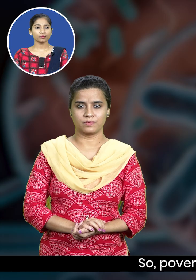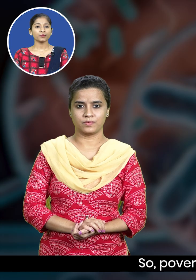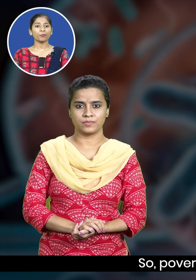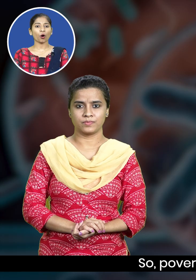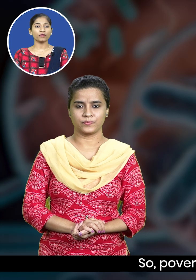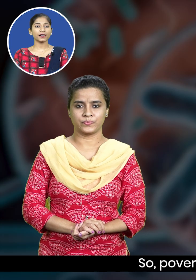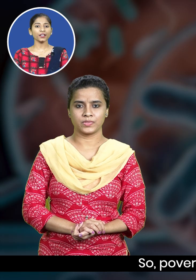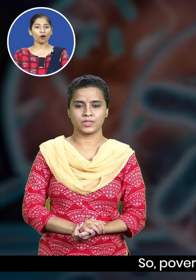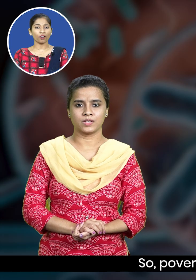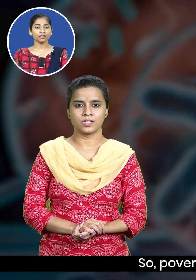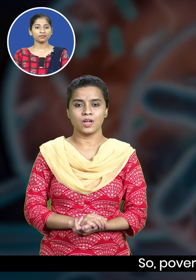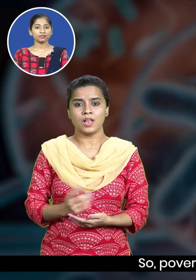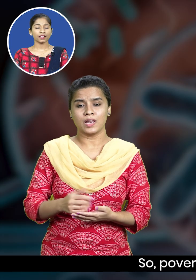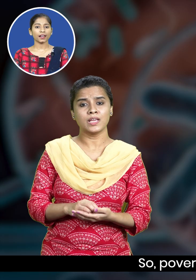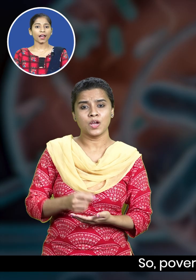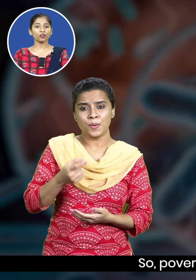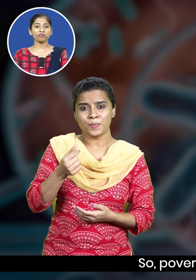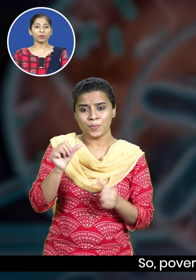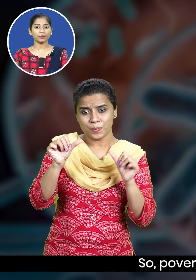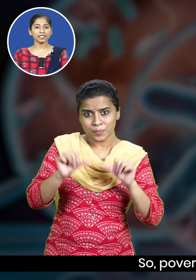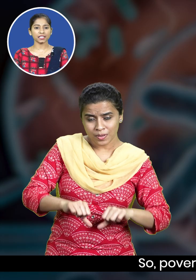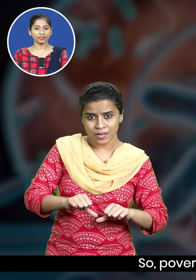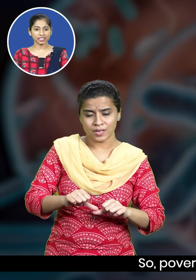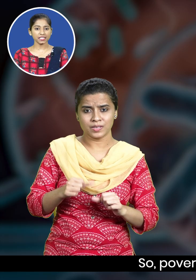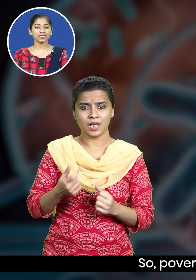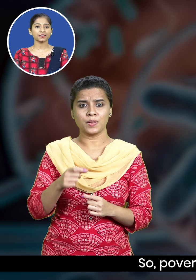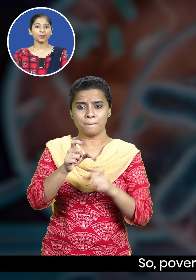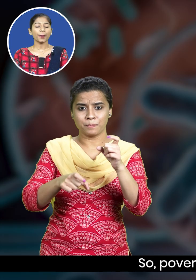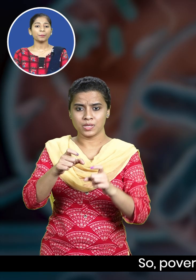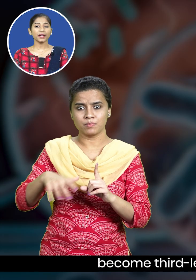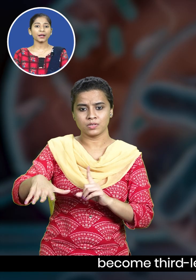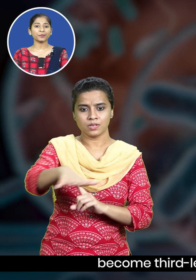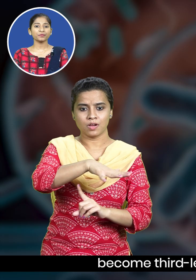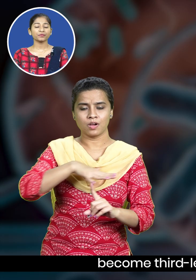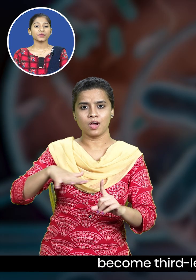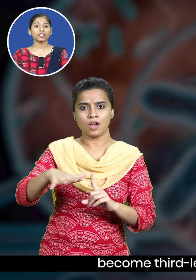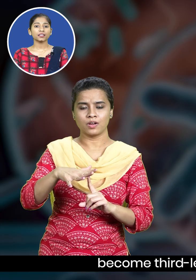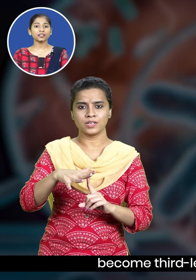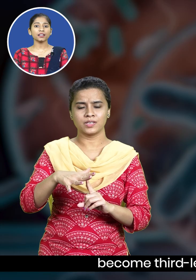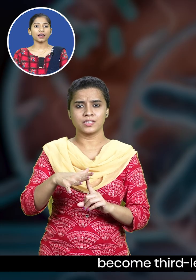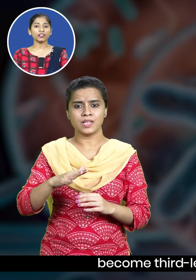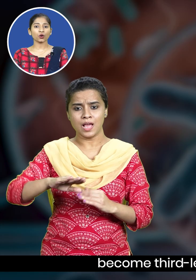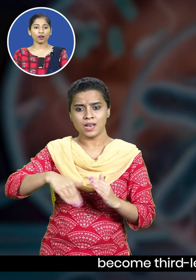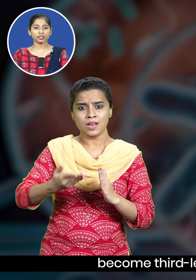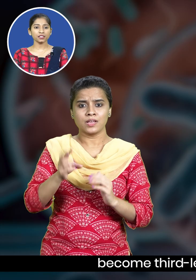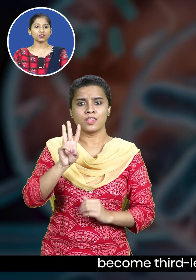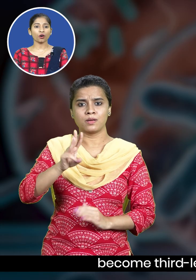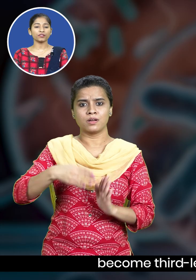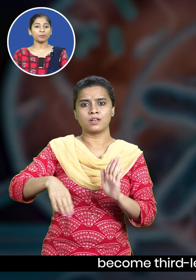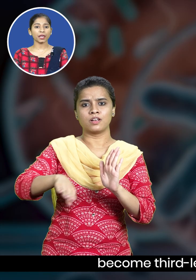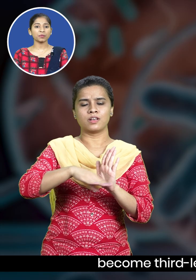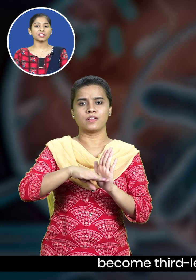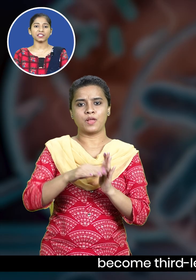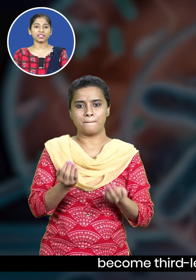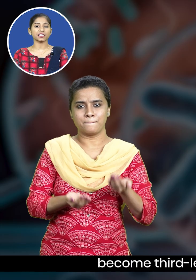So, poverty or lack of public services become third level causes of